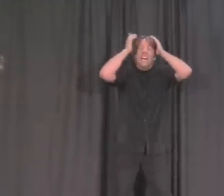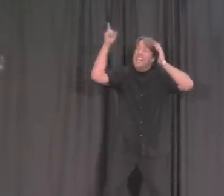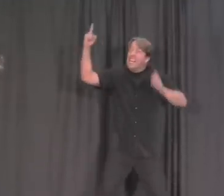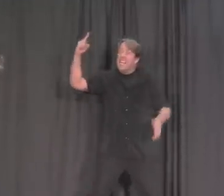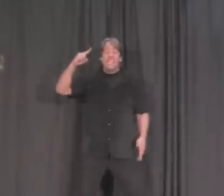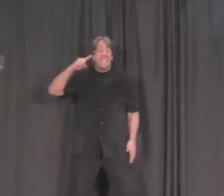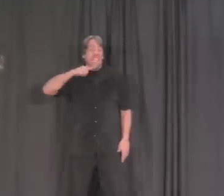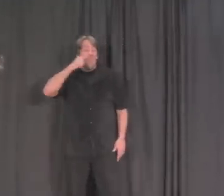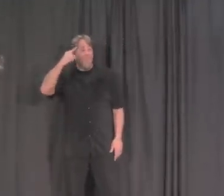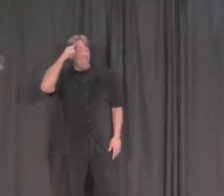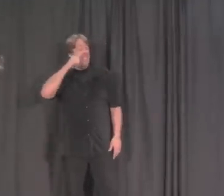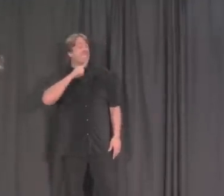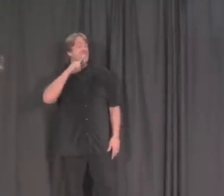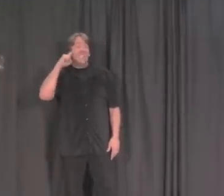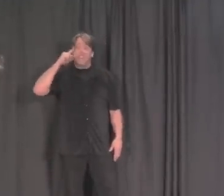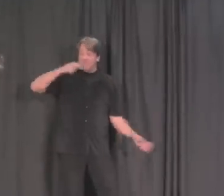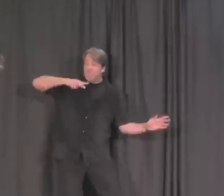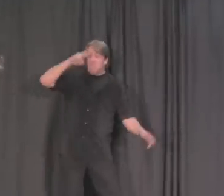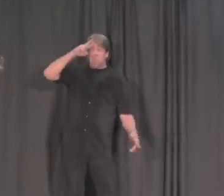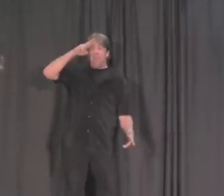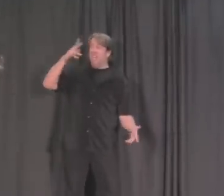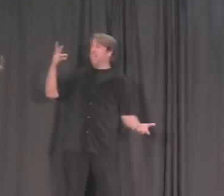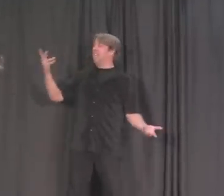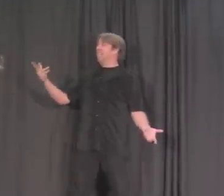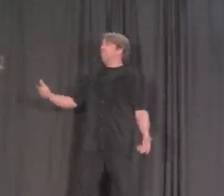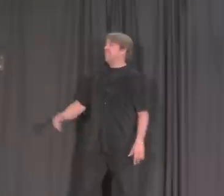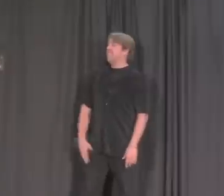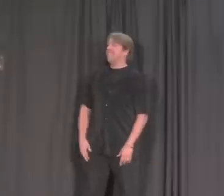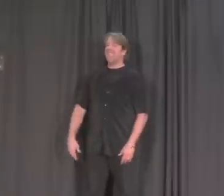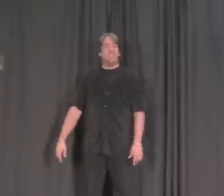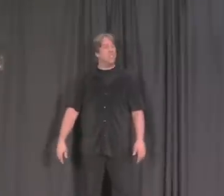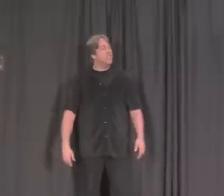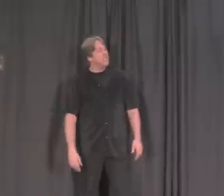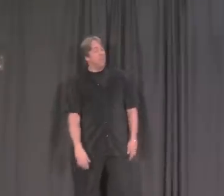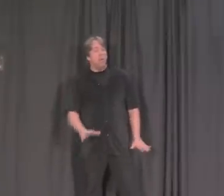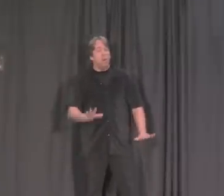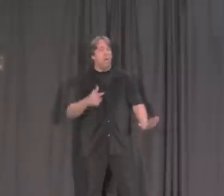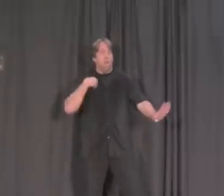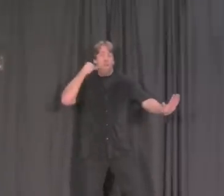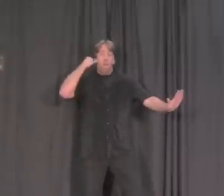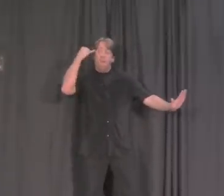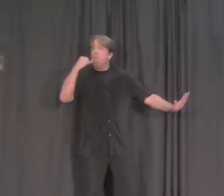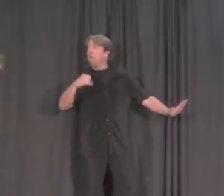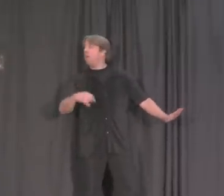Oh, that hearing person is gonna think that can't. I know what to do.